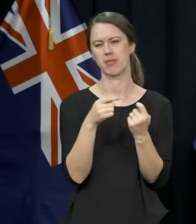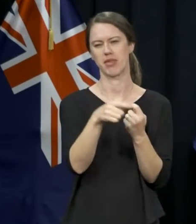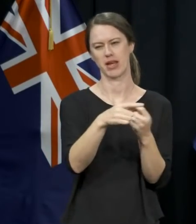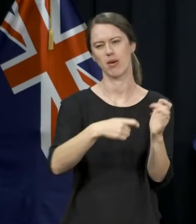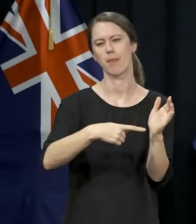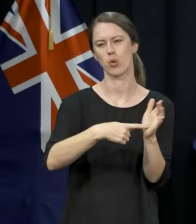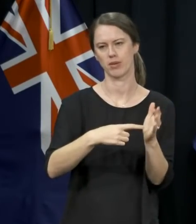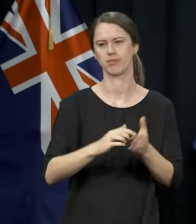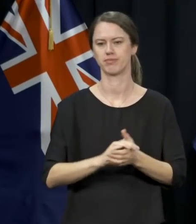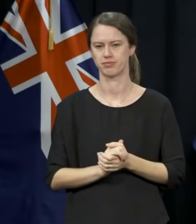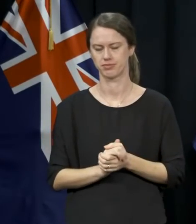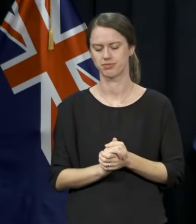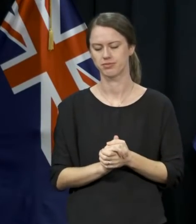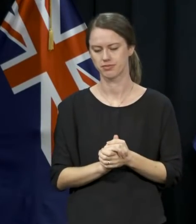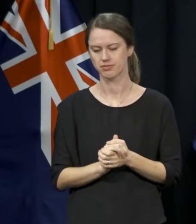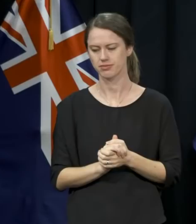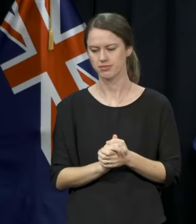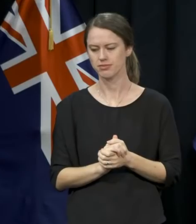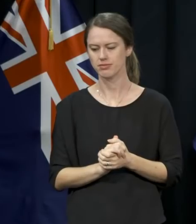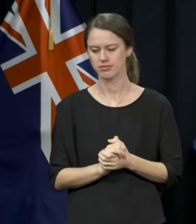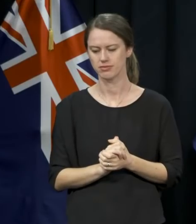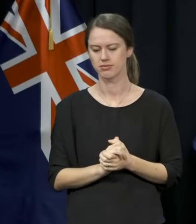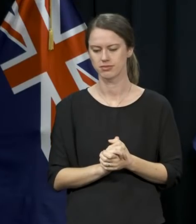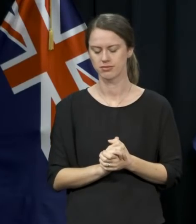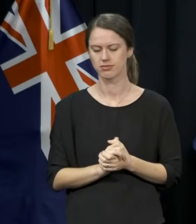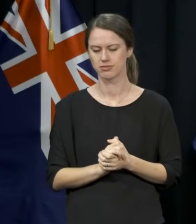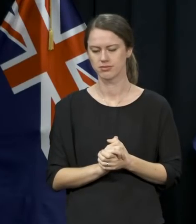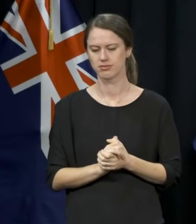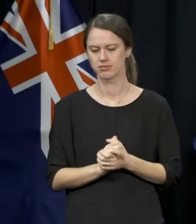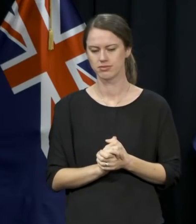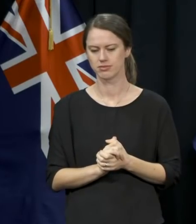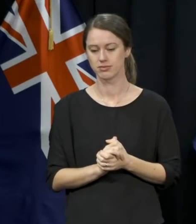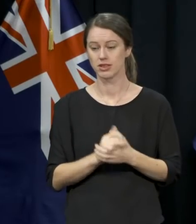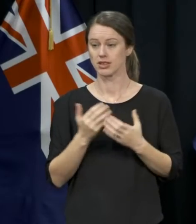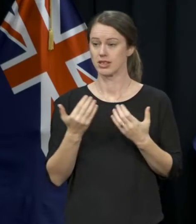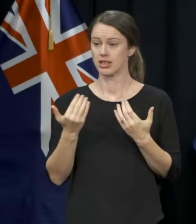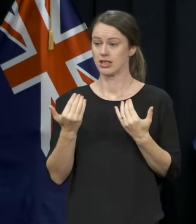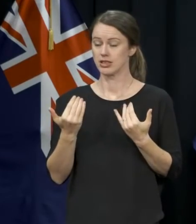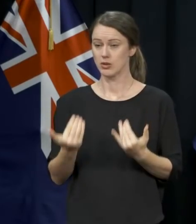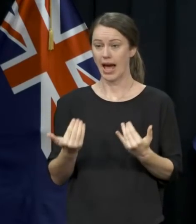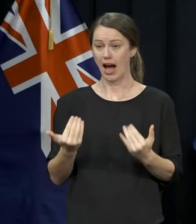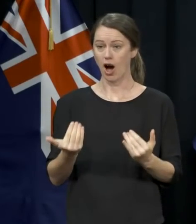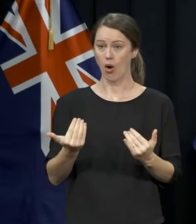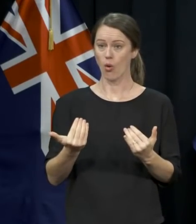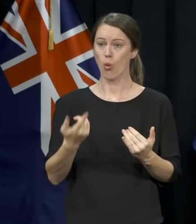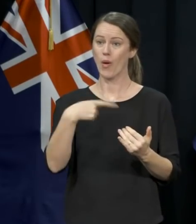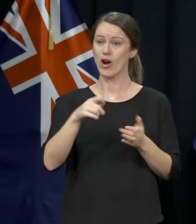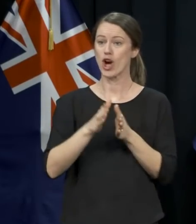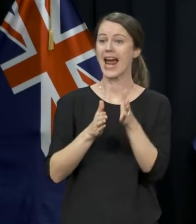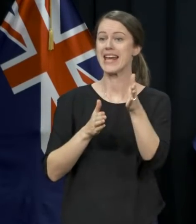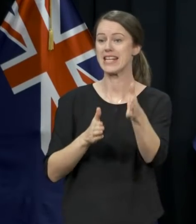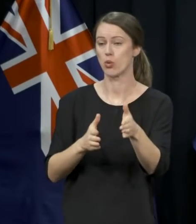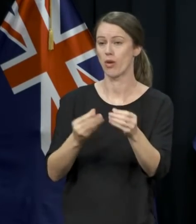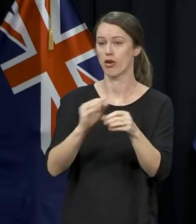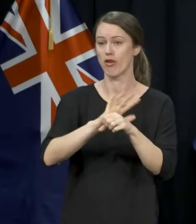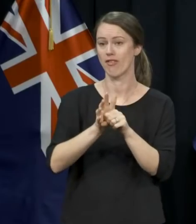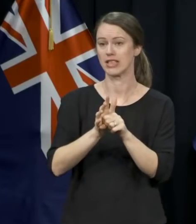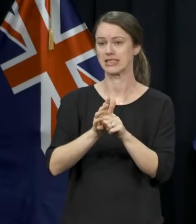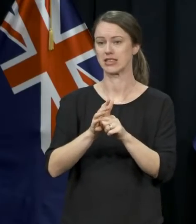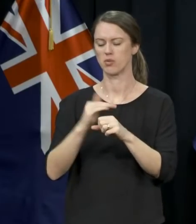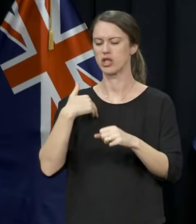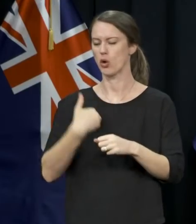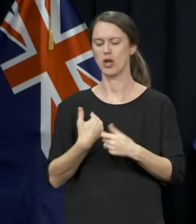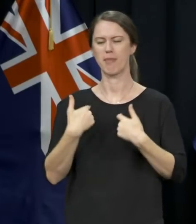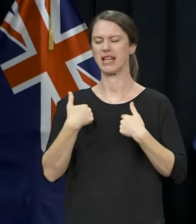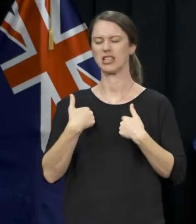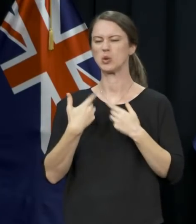thing here, and that the response puts us in a position which is the envy of the world. We don't need a distraction, and at the